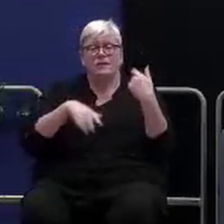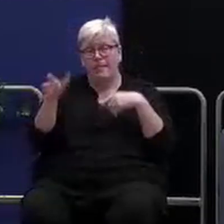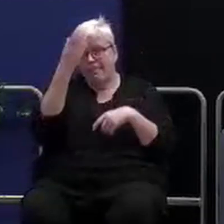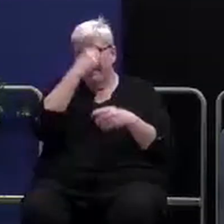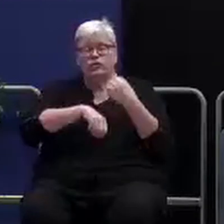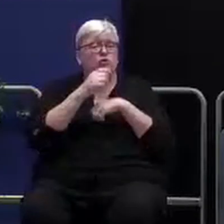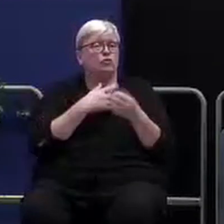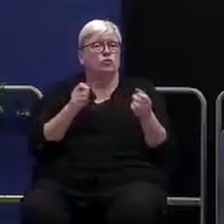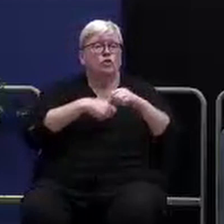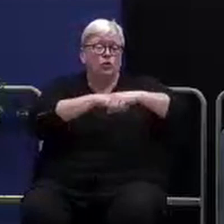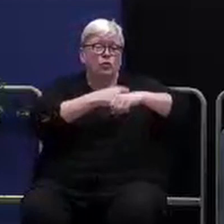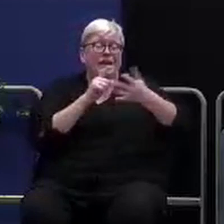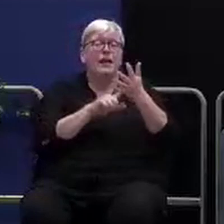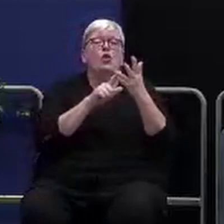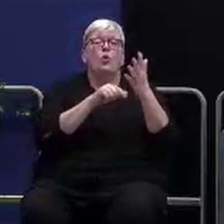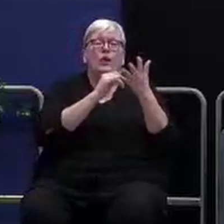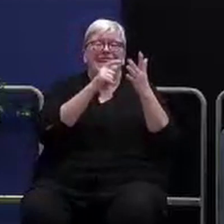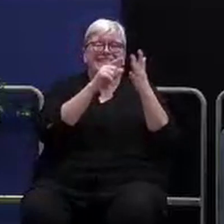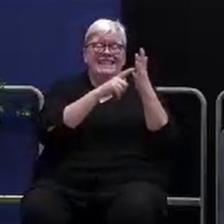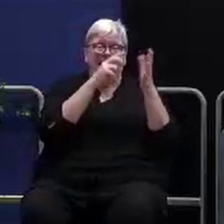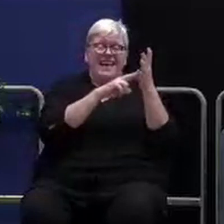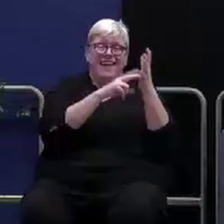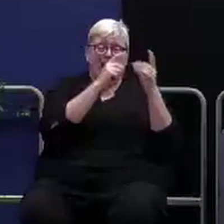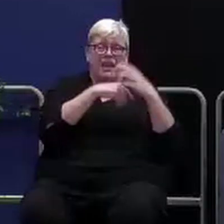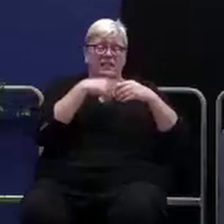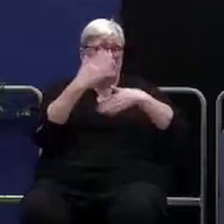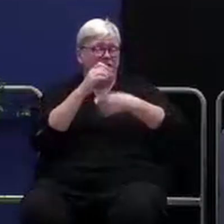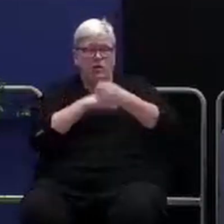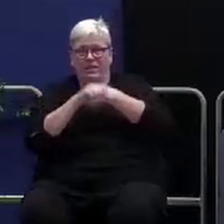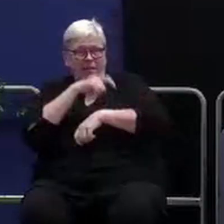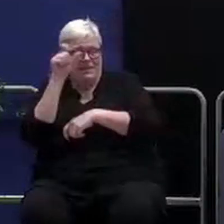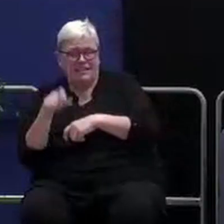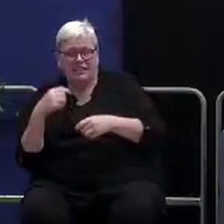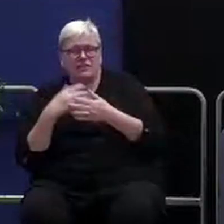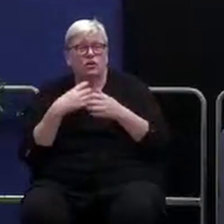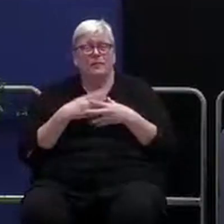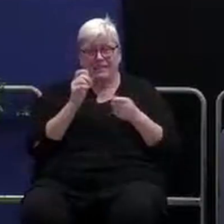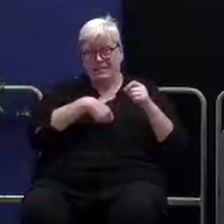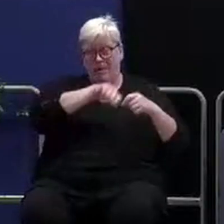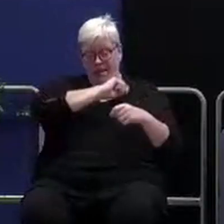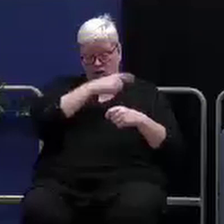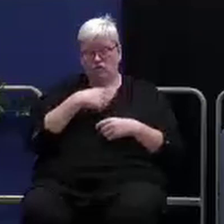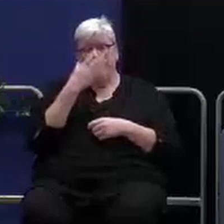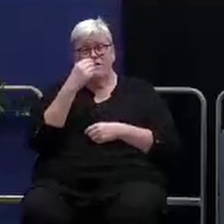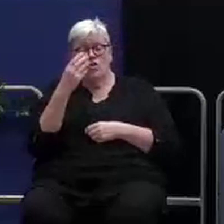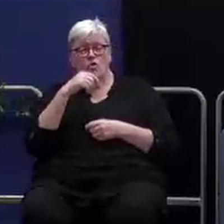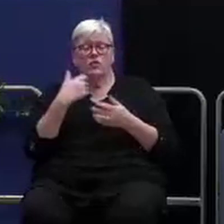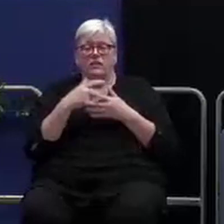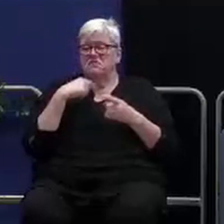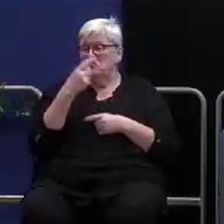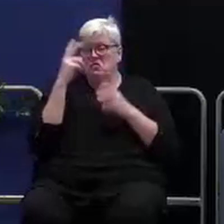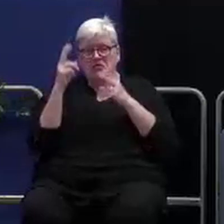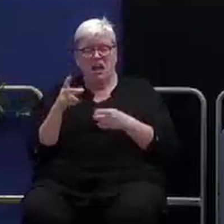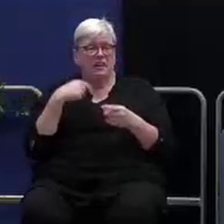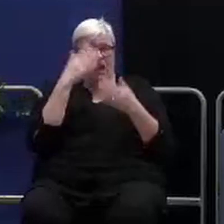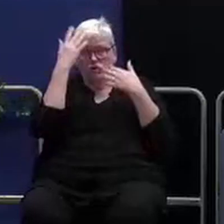never became a citizen. She was, I've heard, a servant for a family during the Spanish flu epidemic and tended to the dying. I do not know who